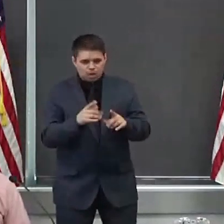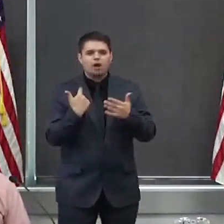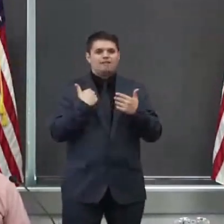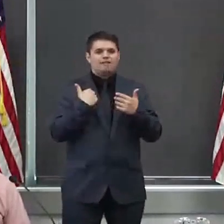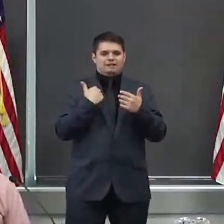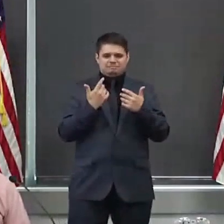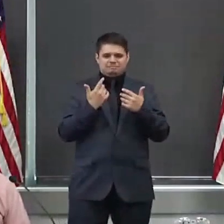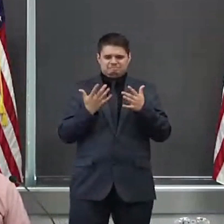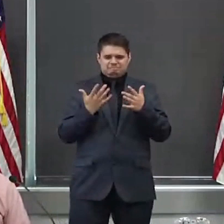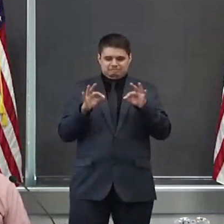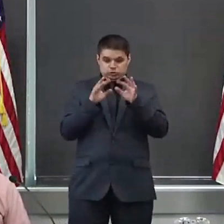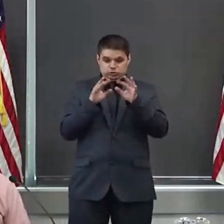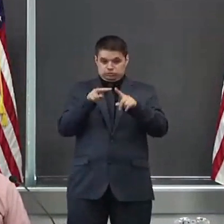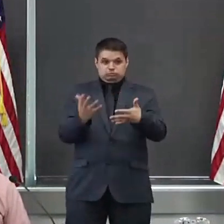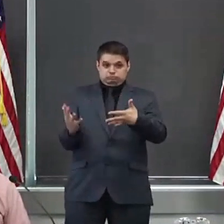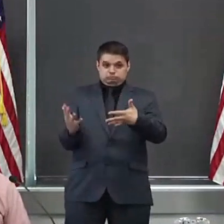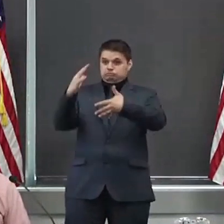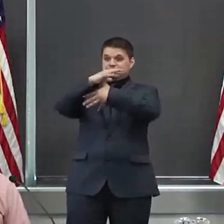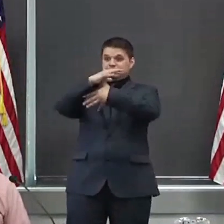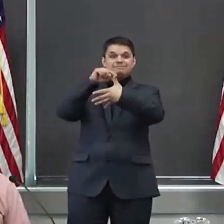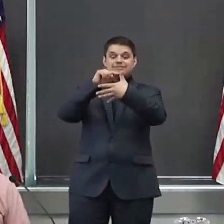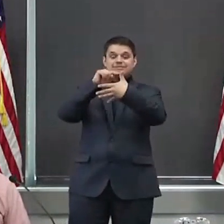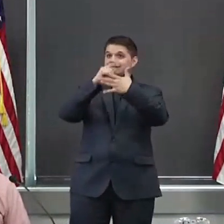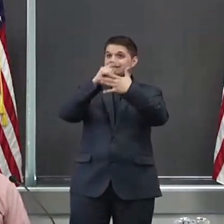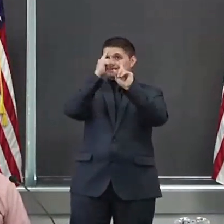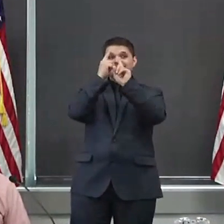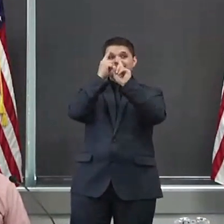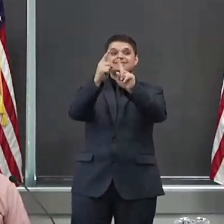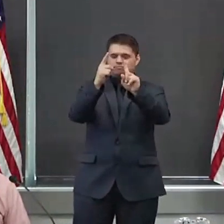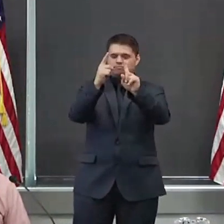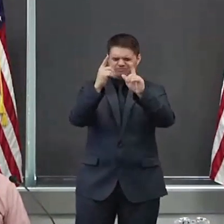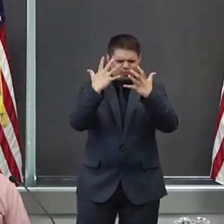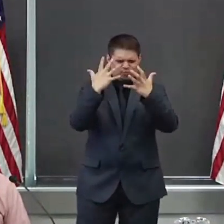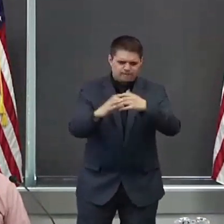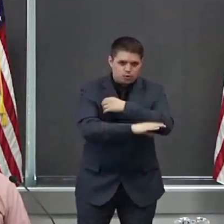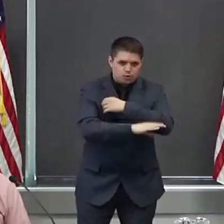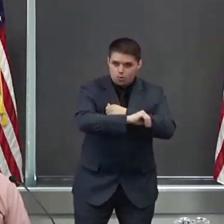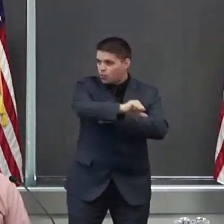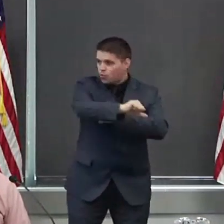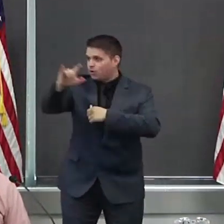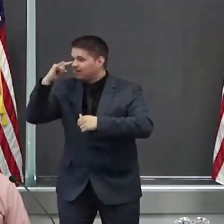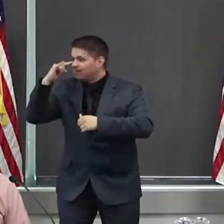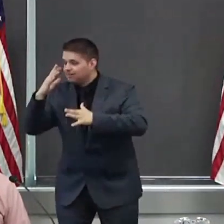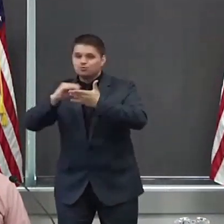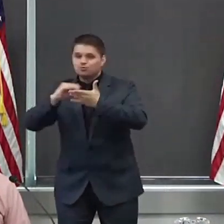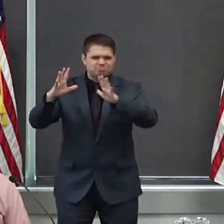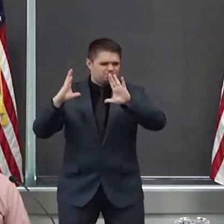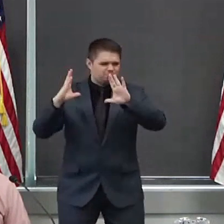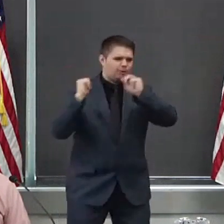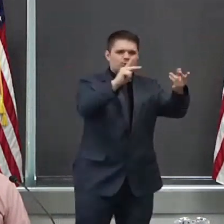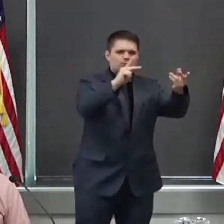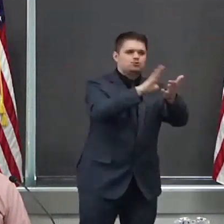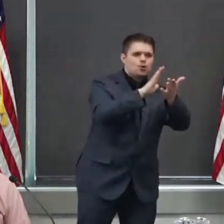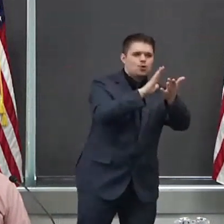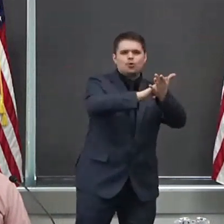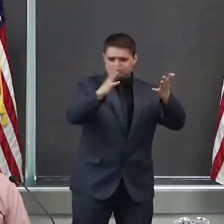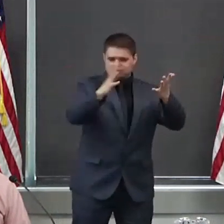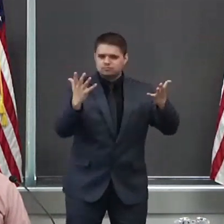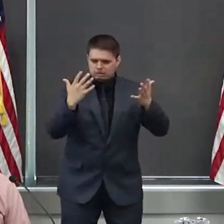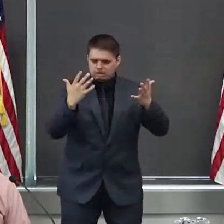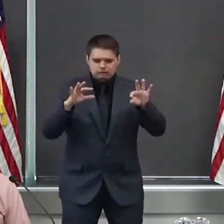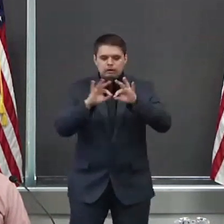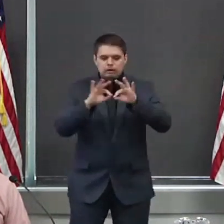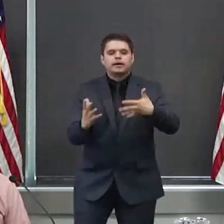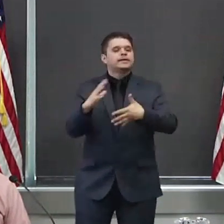state back into the classroom in the fall. We have to do it in such a way that protects their health and safety, and obviously